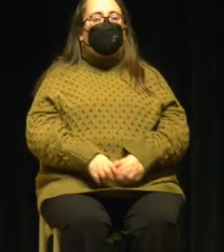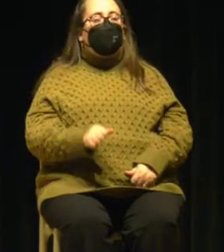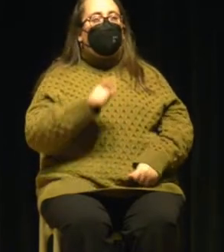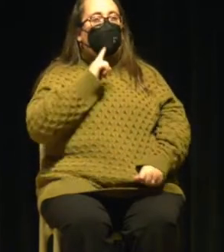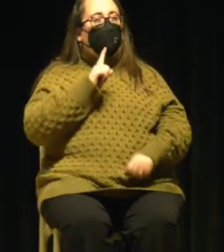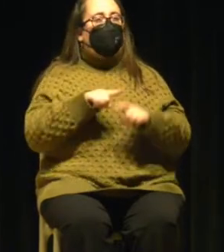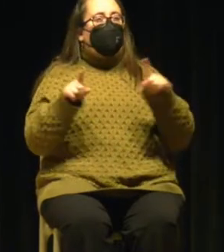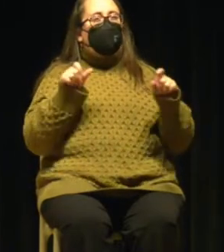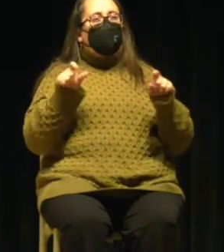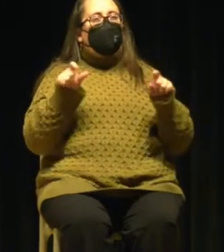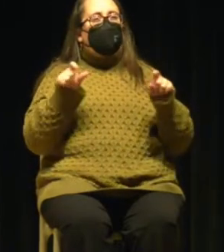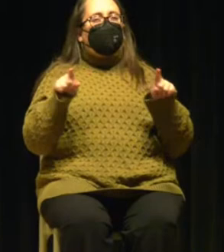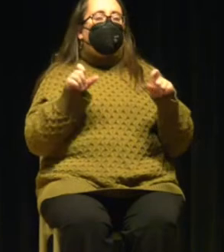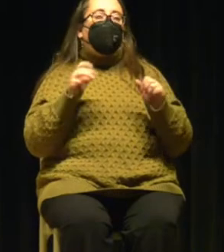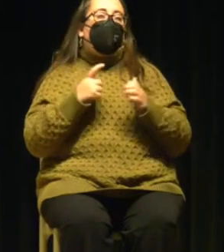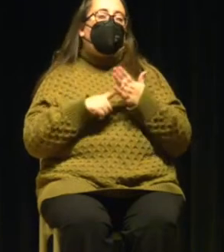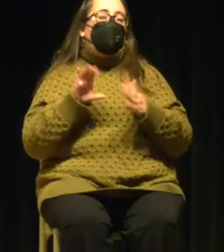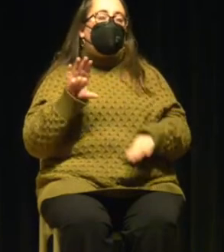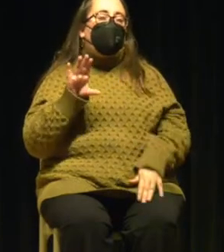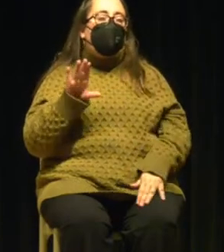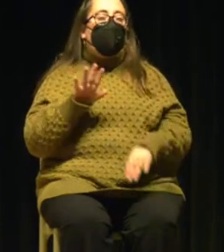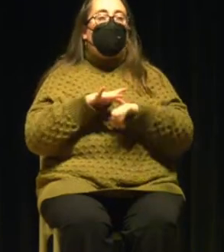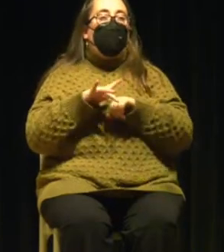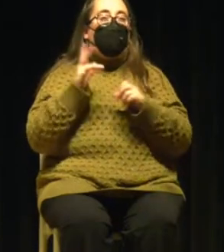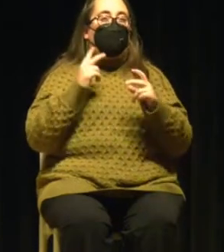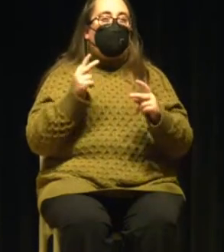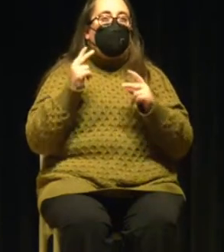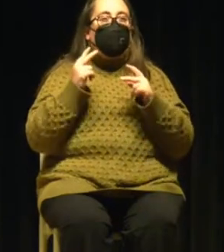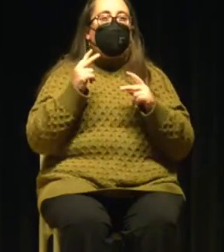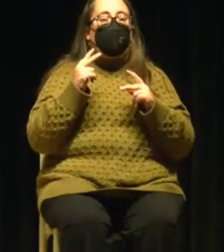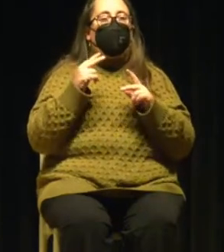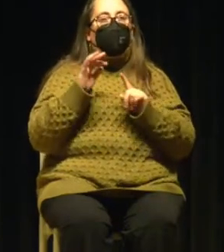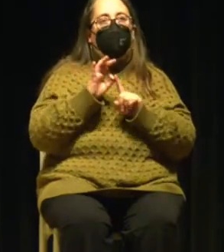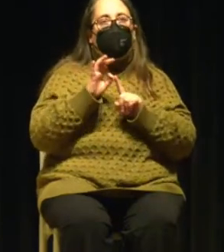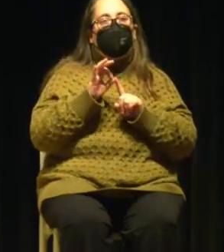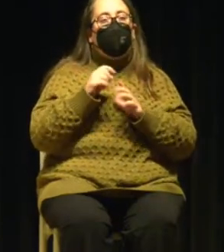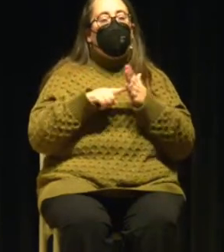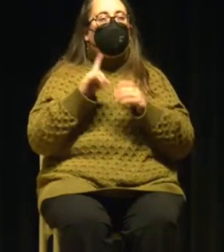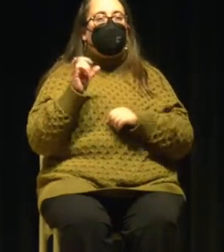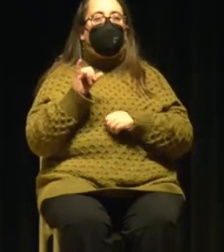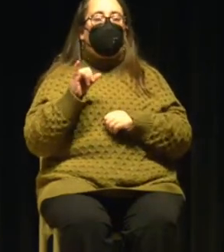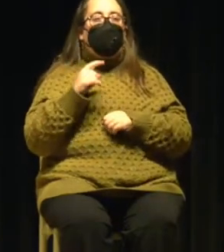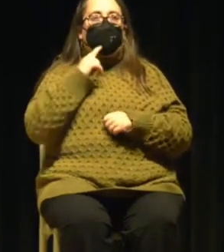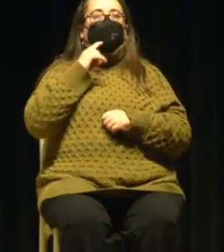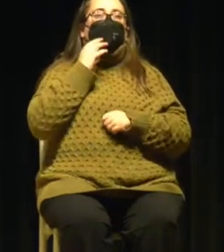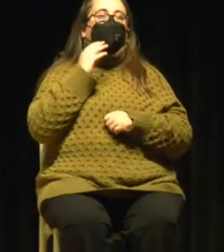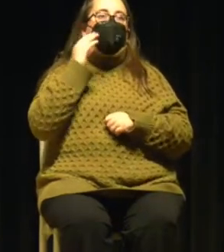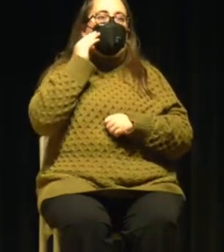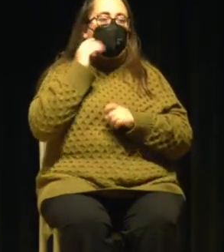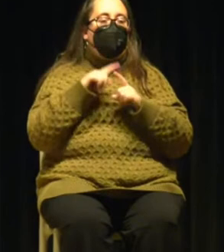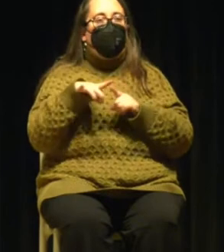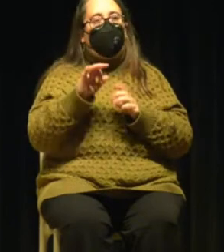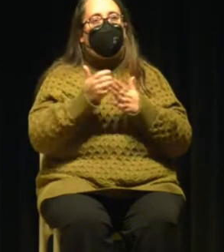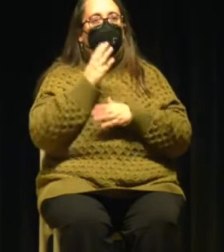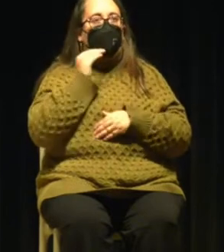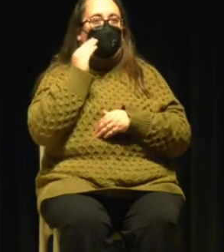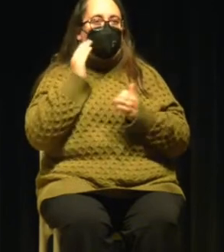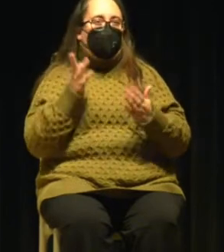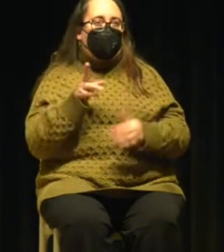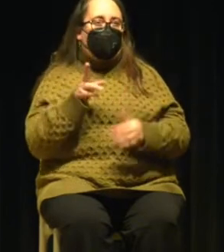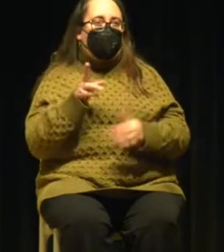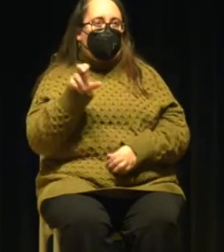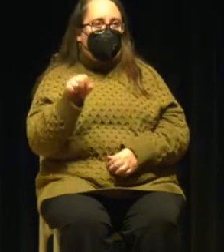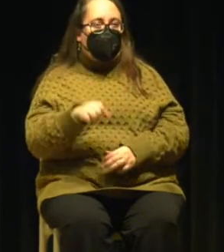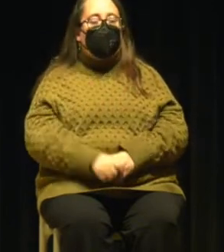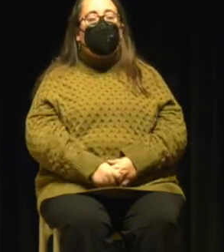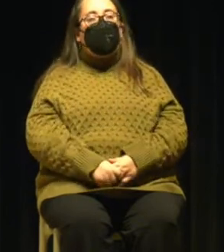so what were your kind of early memories of Pakistan, and what was it like kind of missing home but finding a new home in the US?